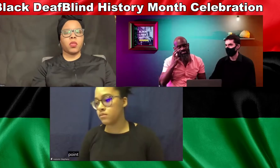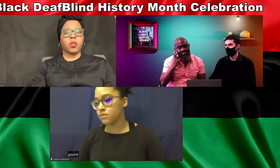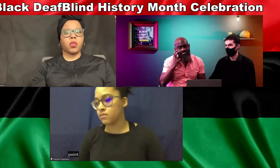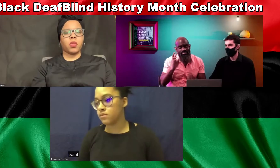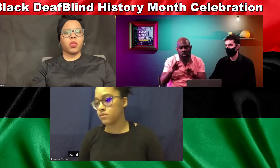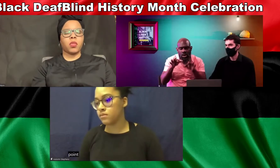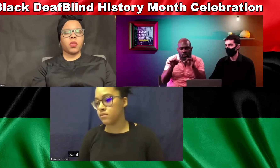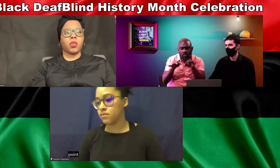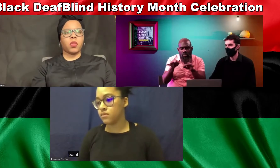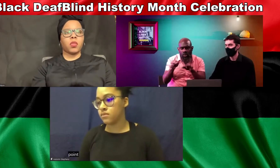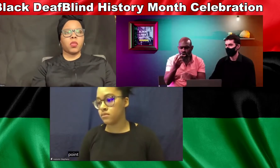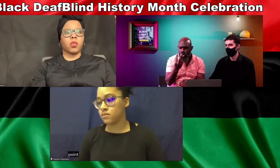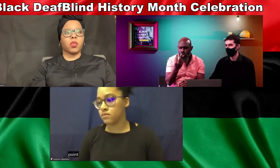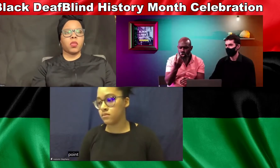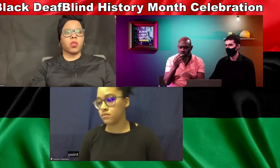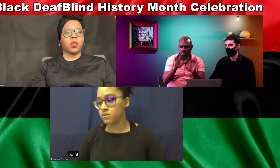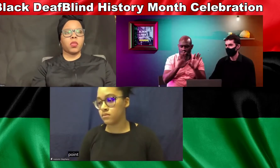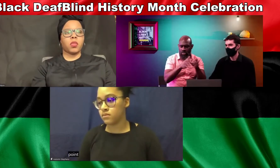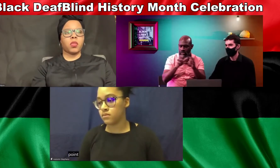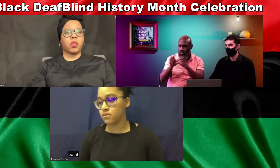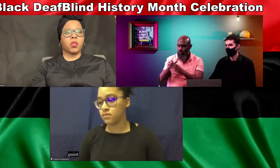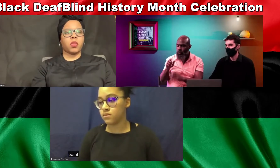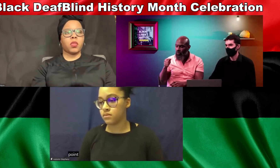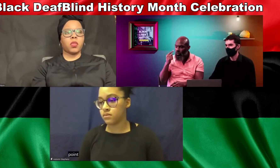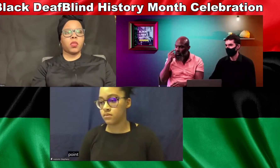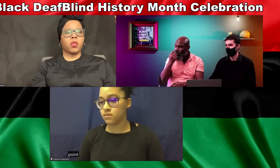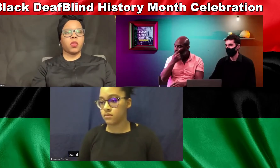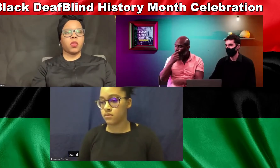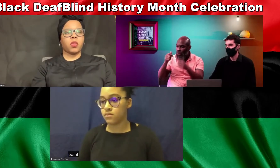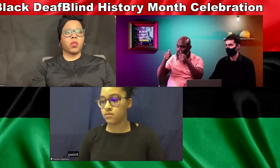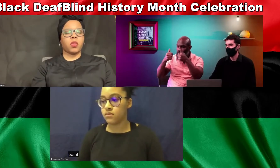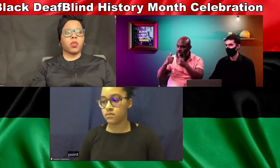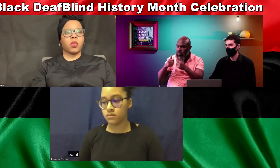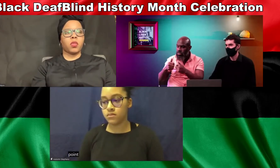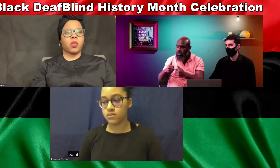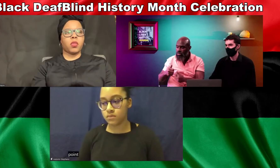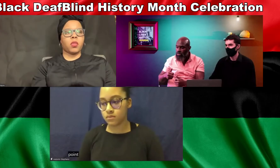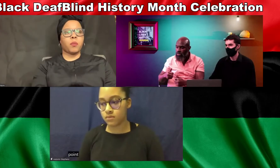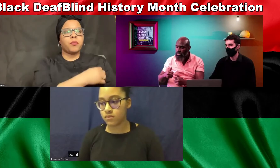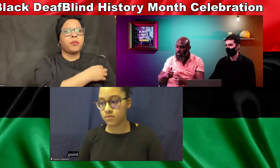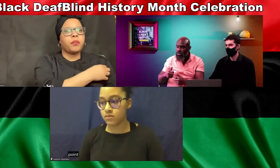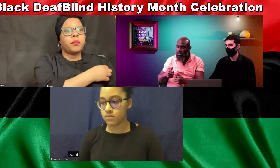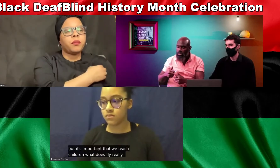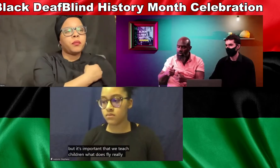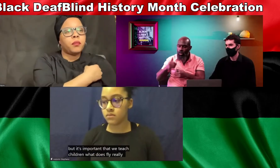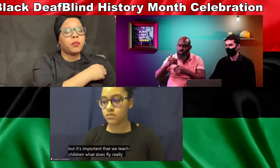But it's important that we teach children what deafblind really entails.